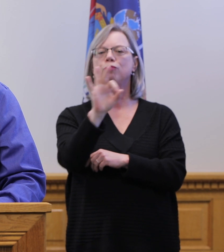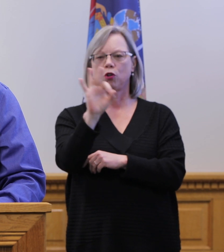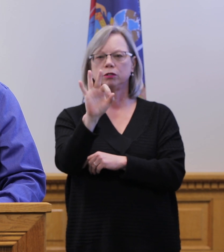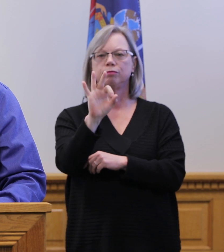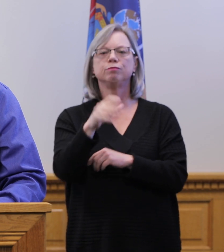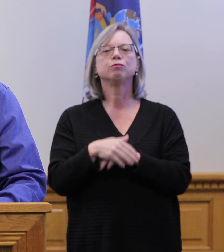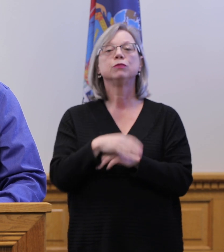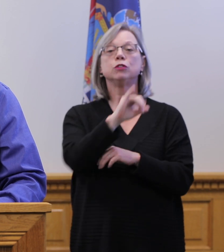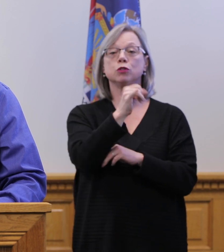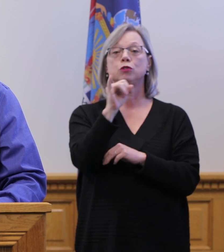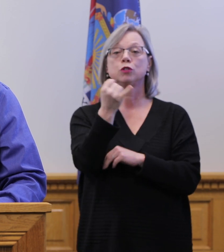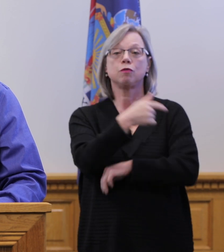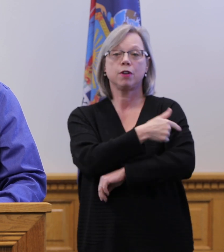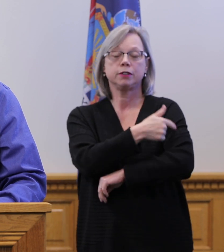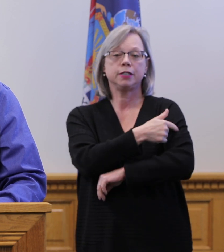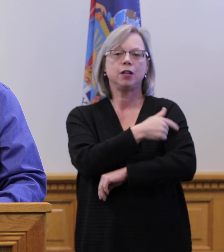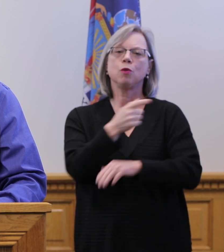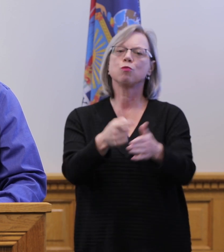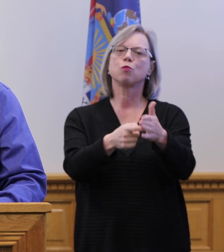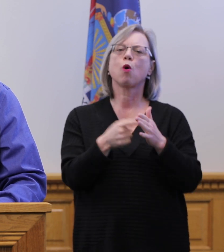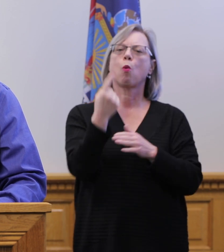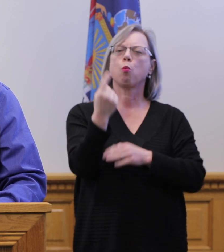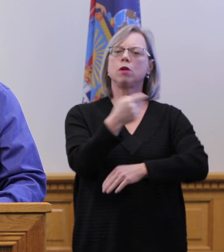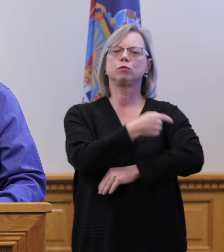COVID-19 vaccines, go to